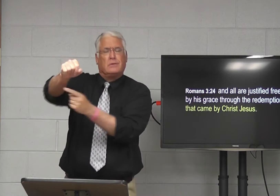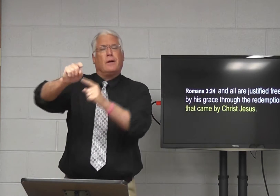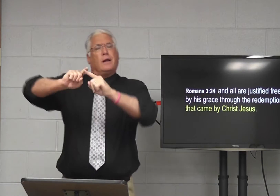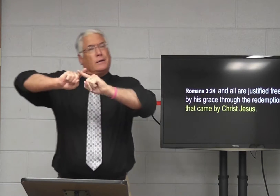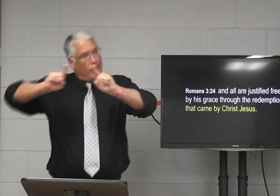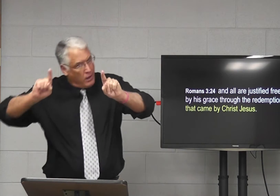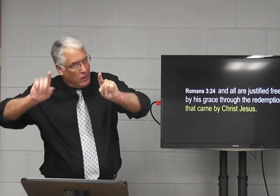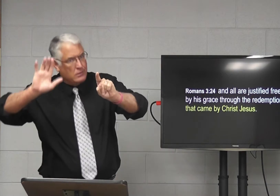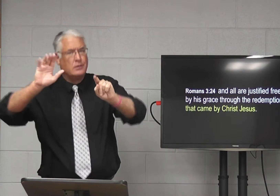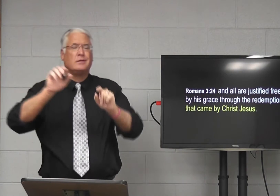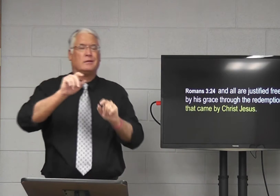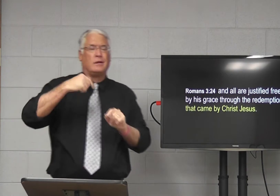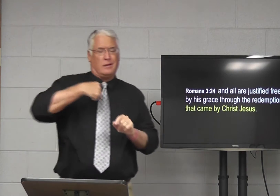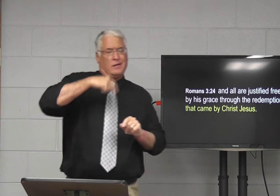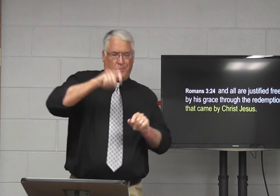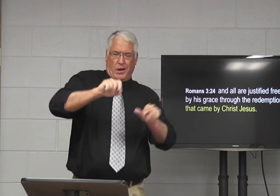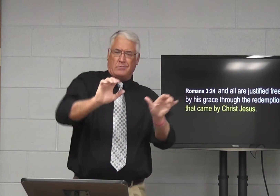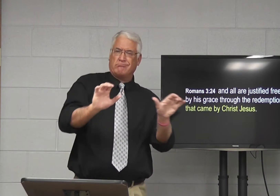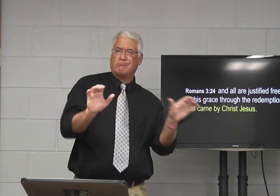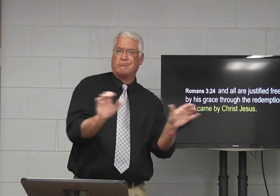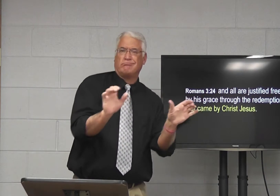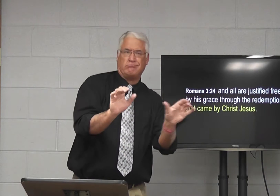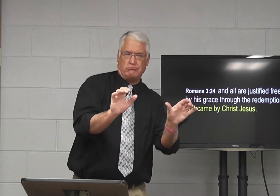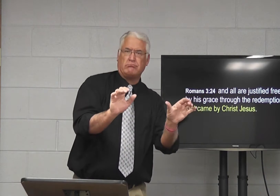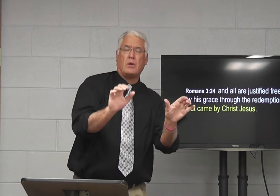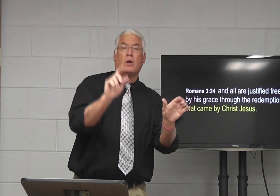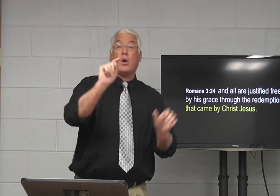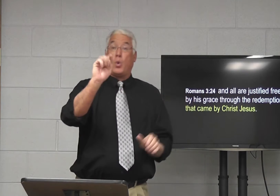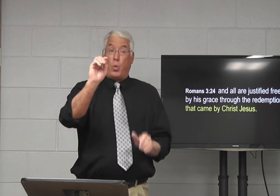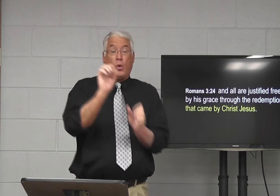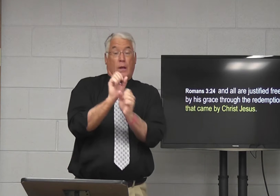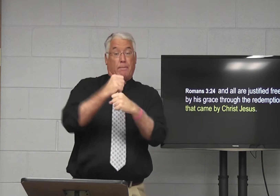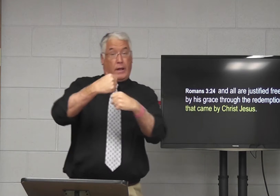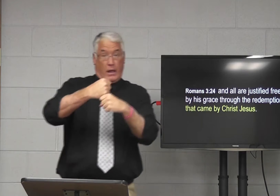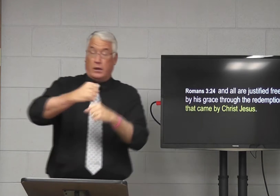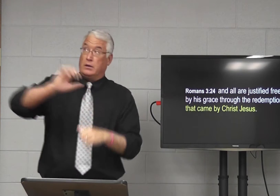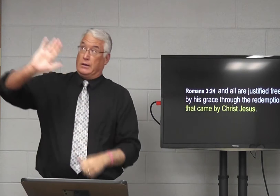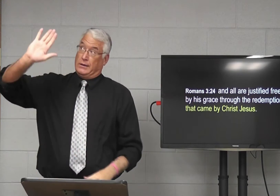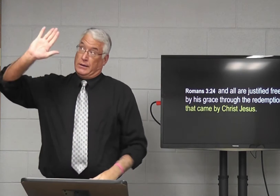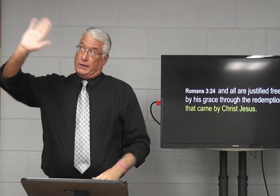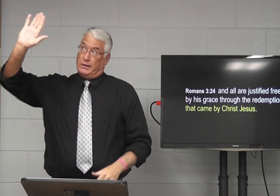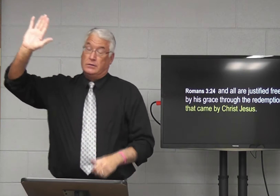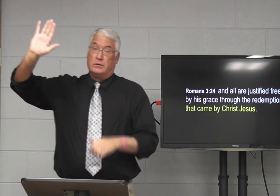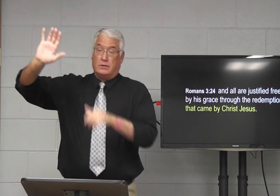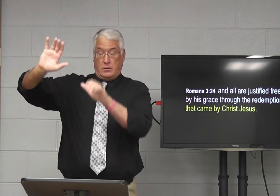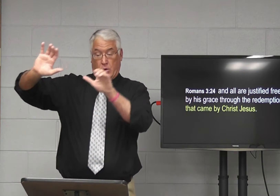believe in Jesus. But we need to do works to make his